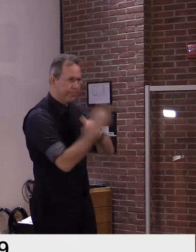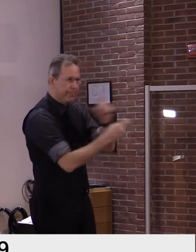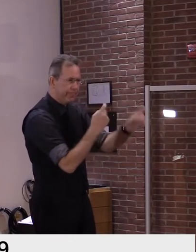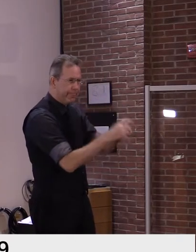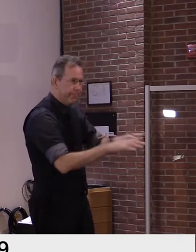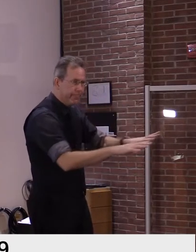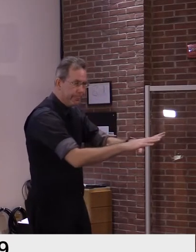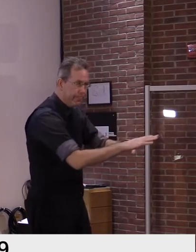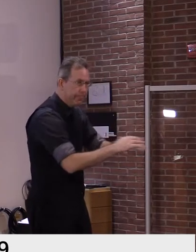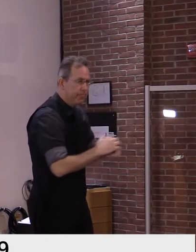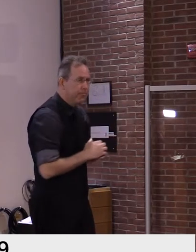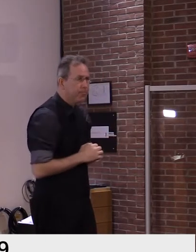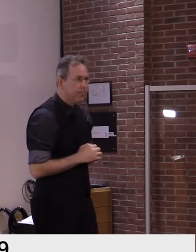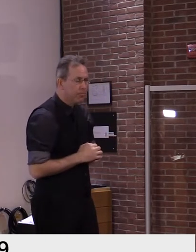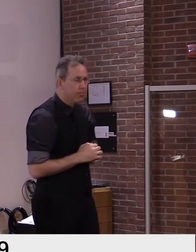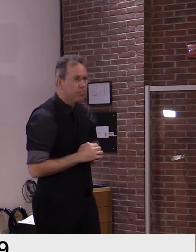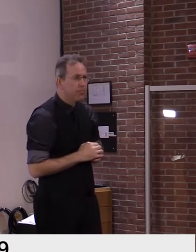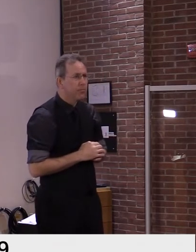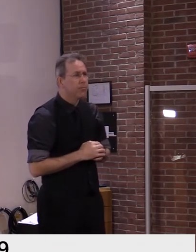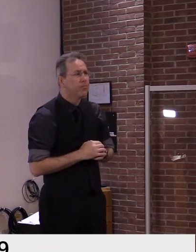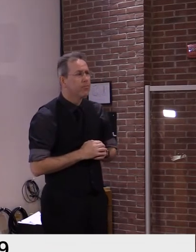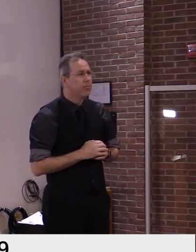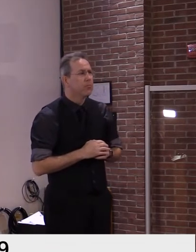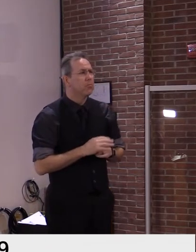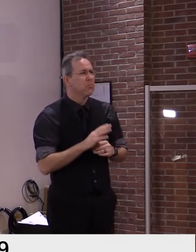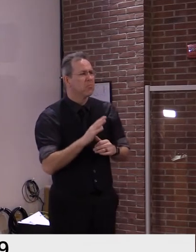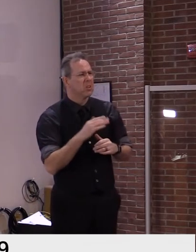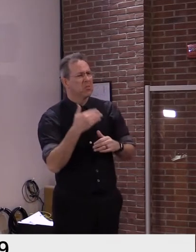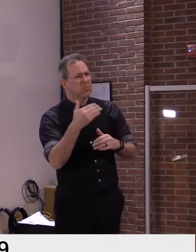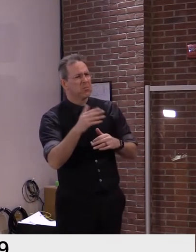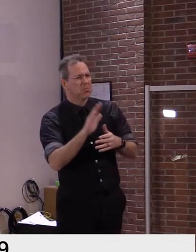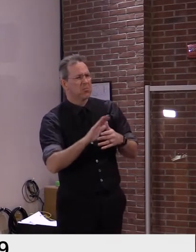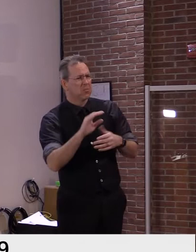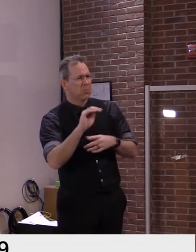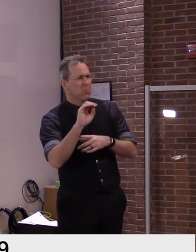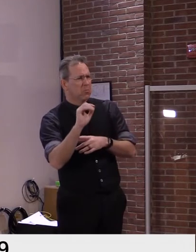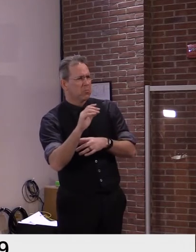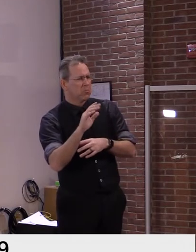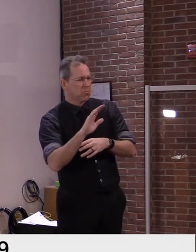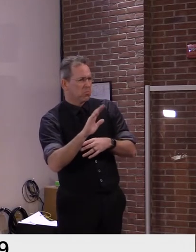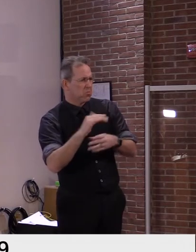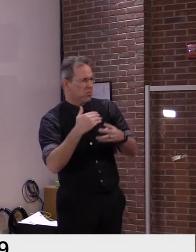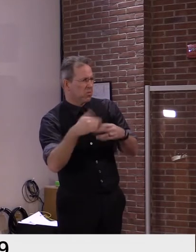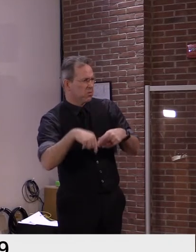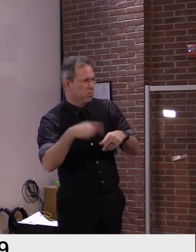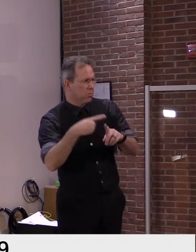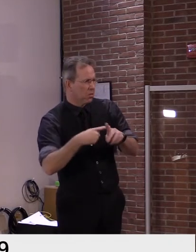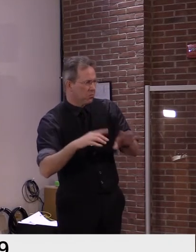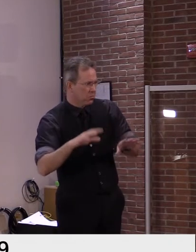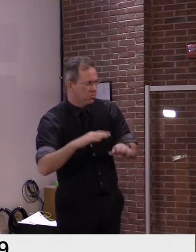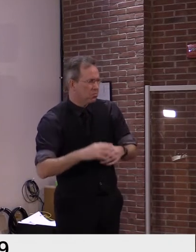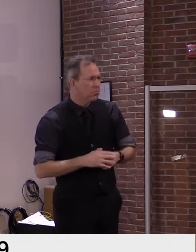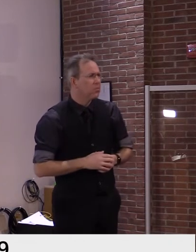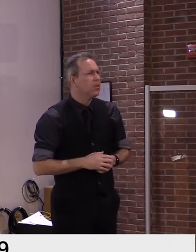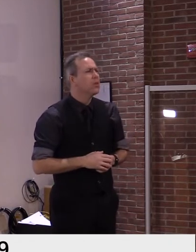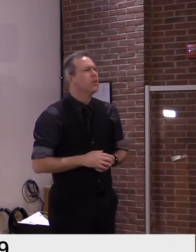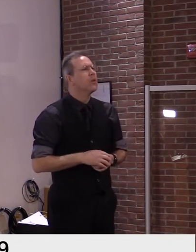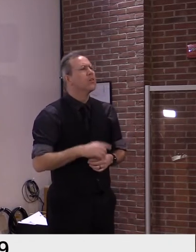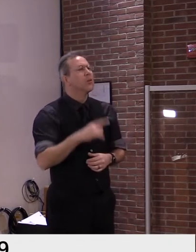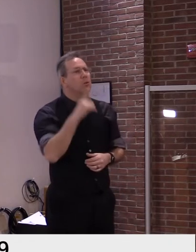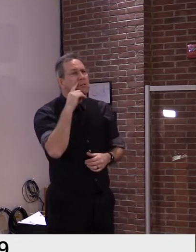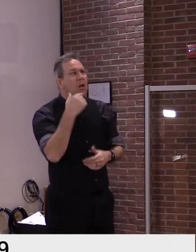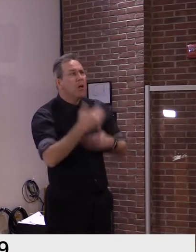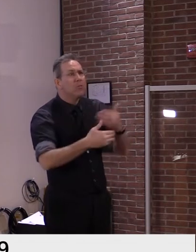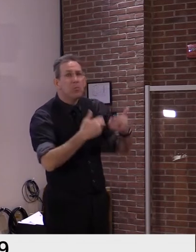After that, we'll look at the way that we administer it going forward. But right now, for